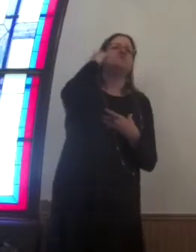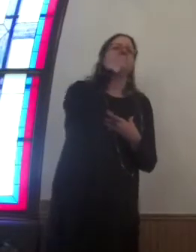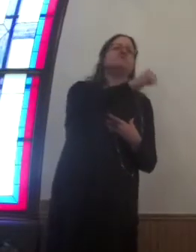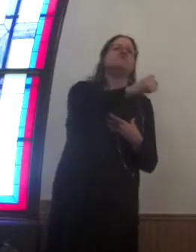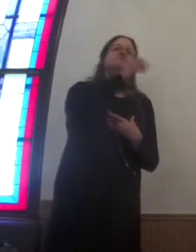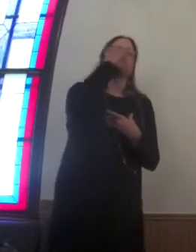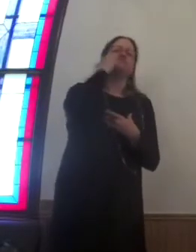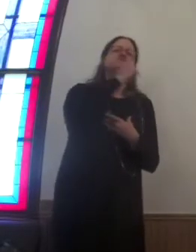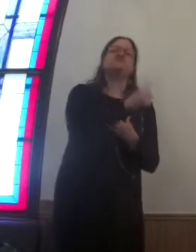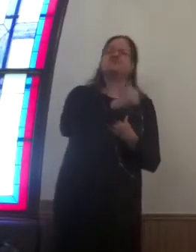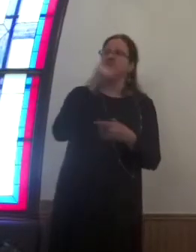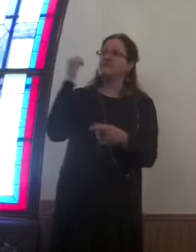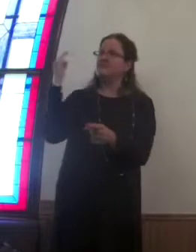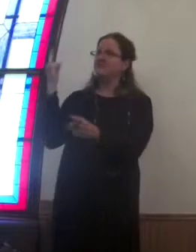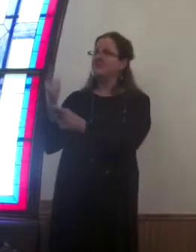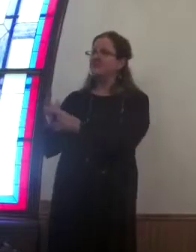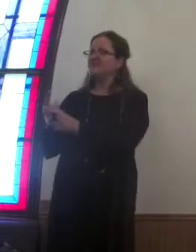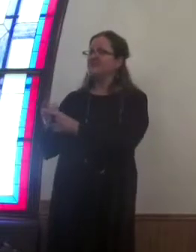Right?